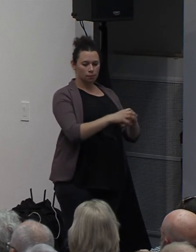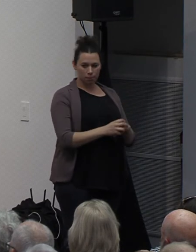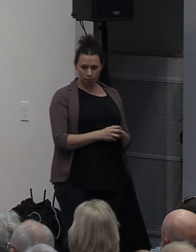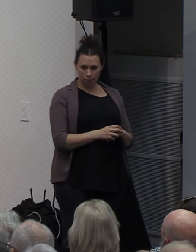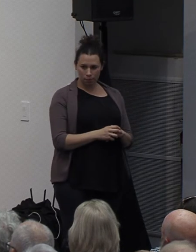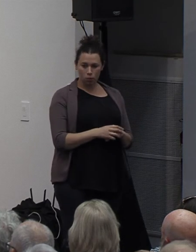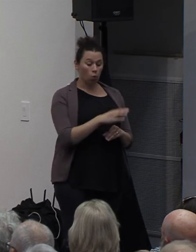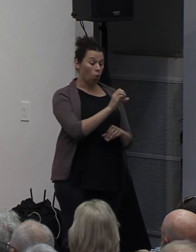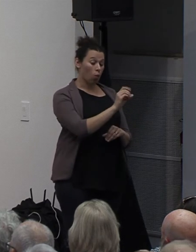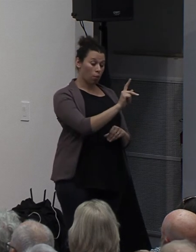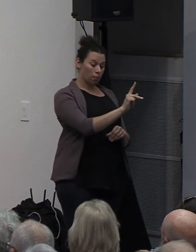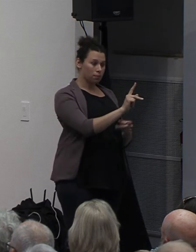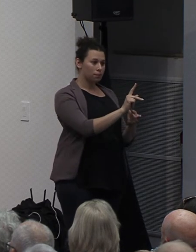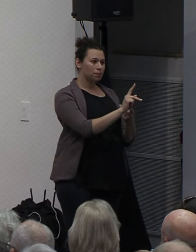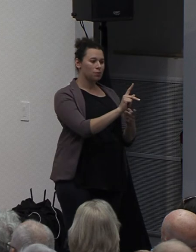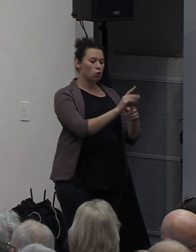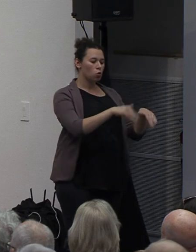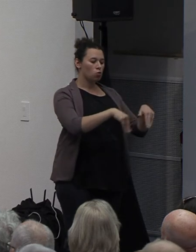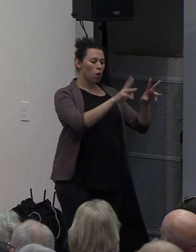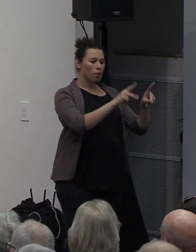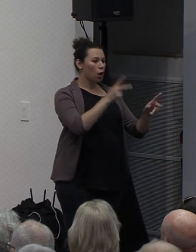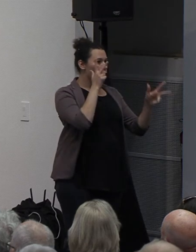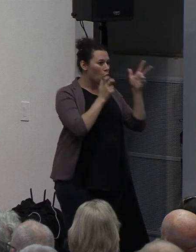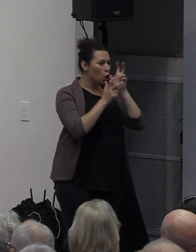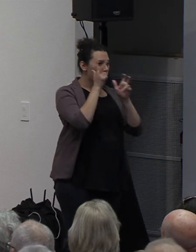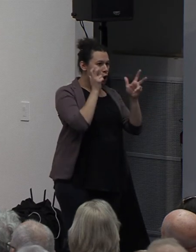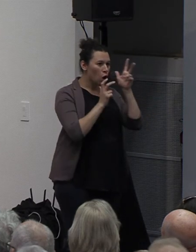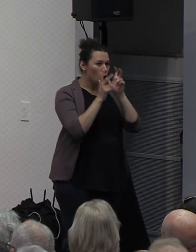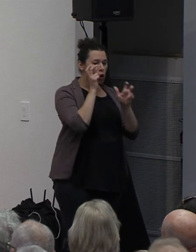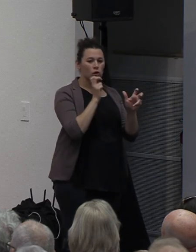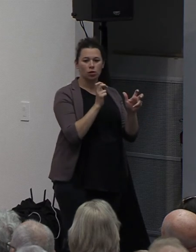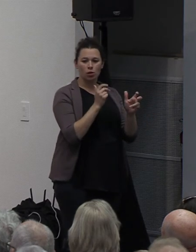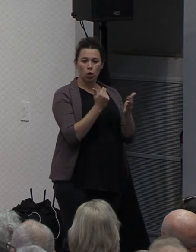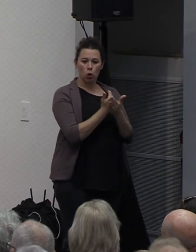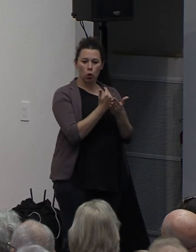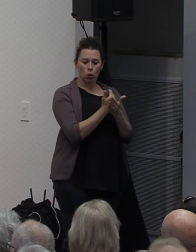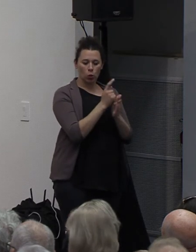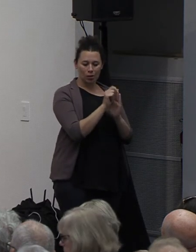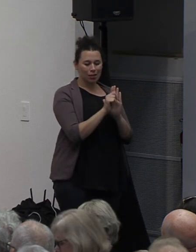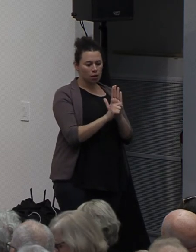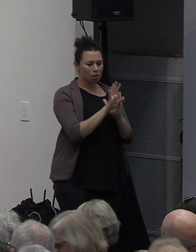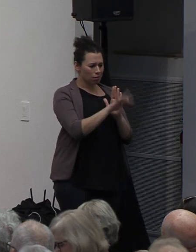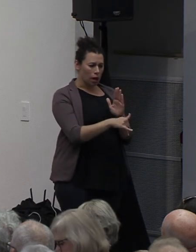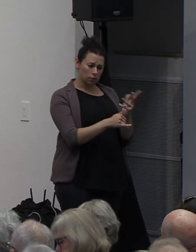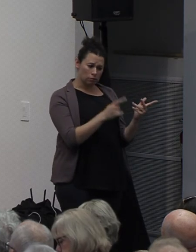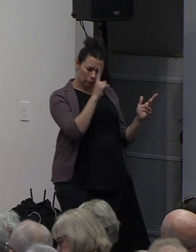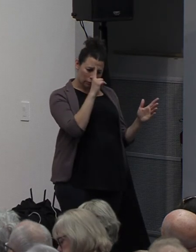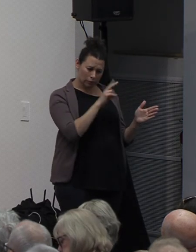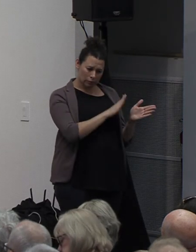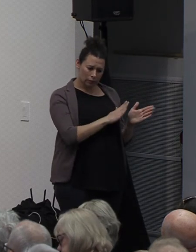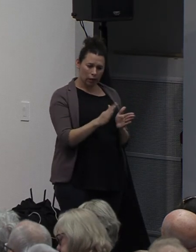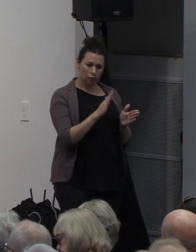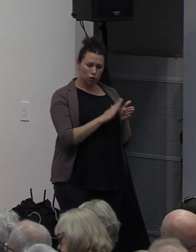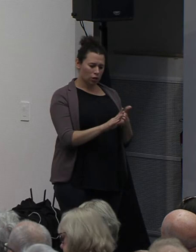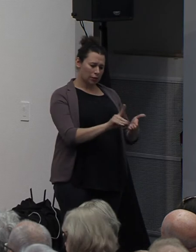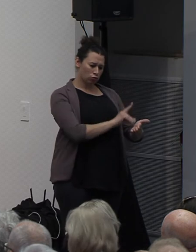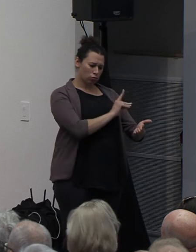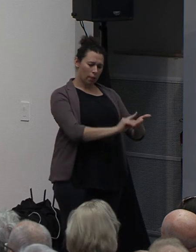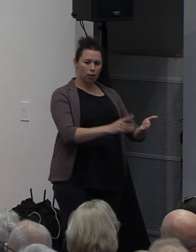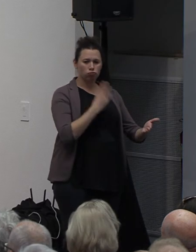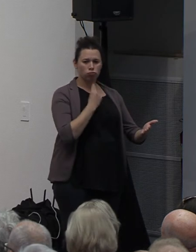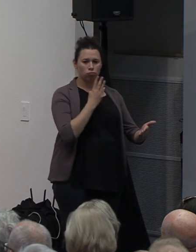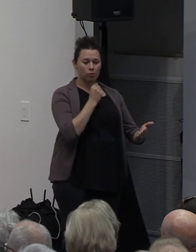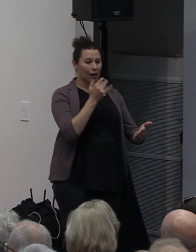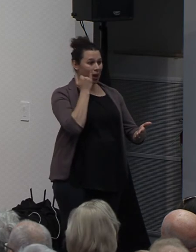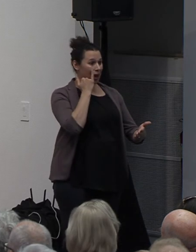told stories of school assignments, including the New Testament as a form of intentional discrimination, and what life was like when a